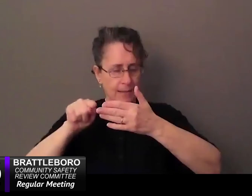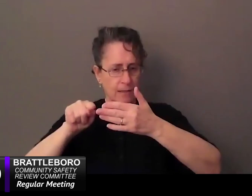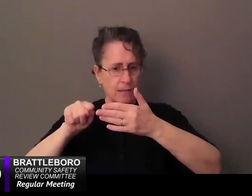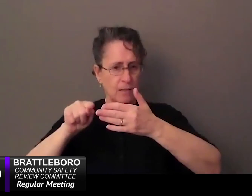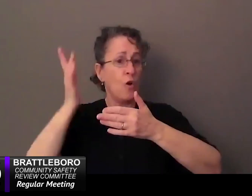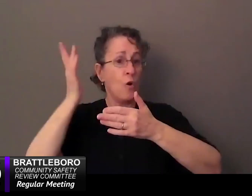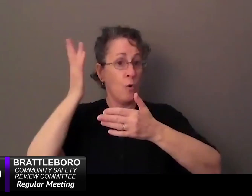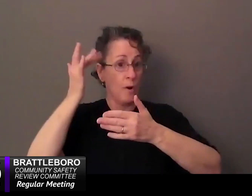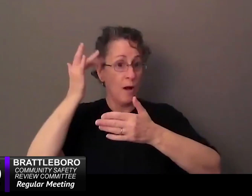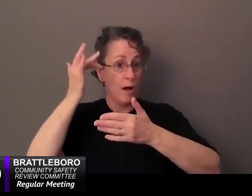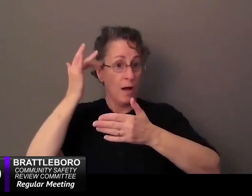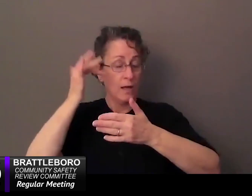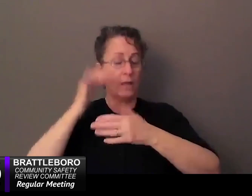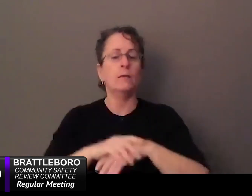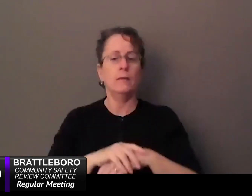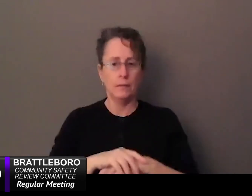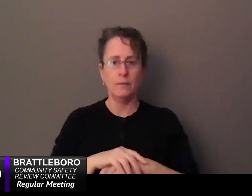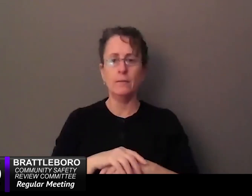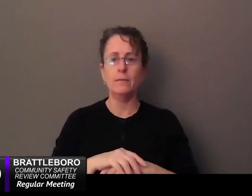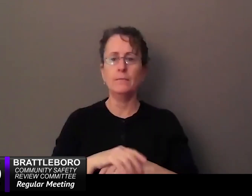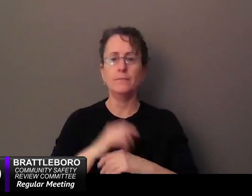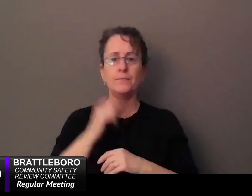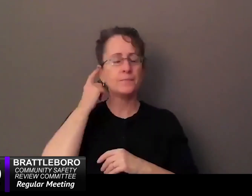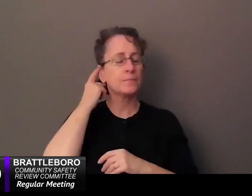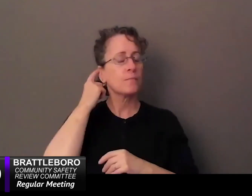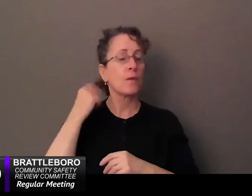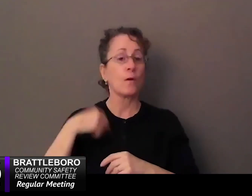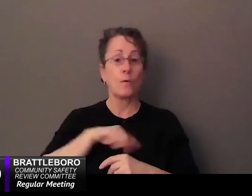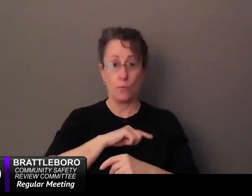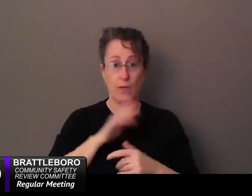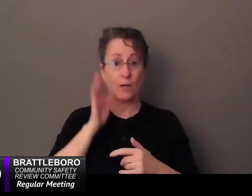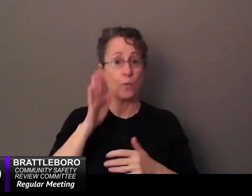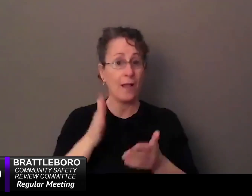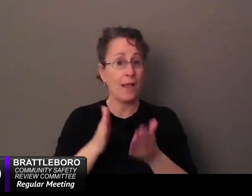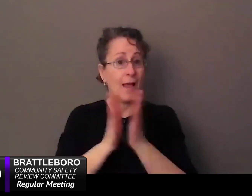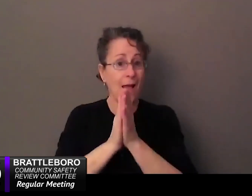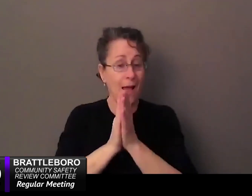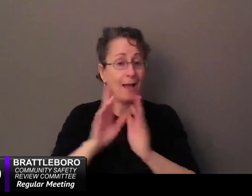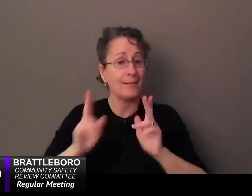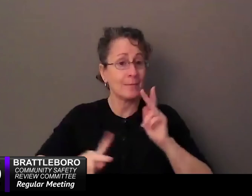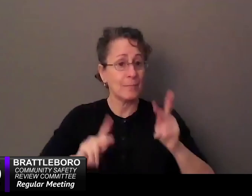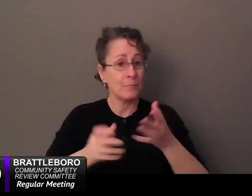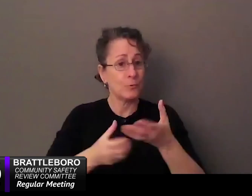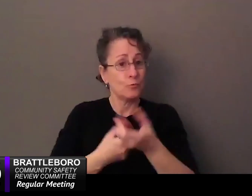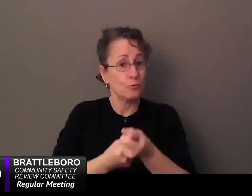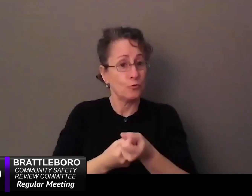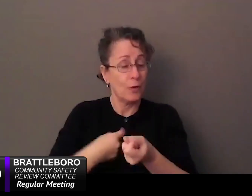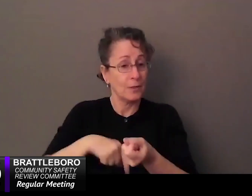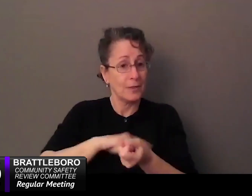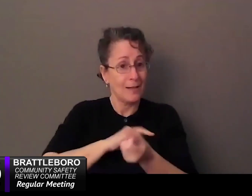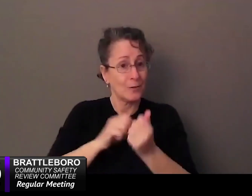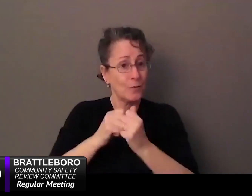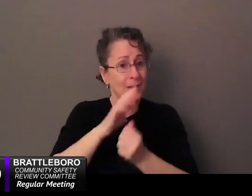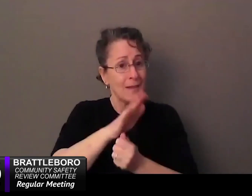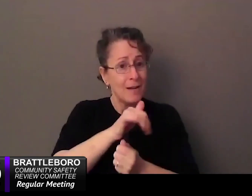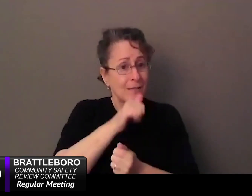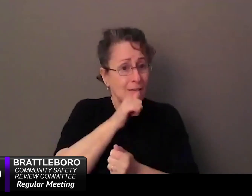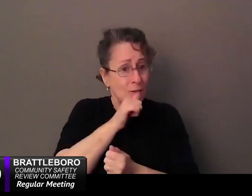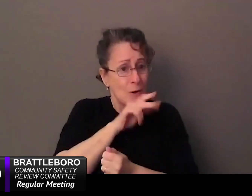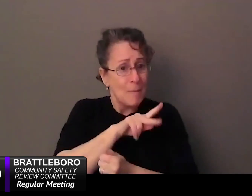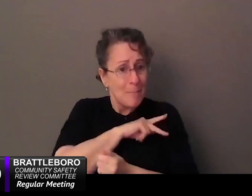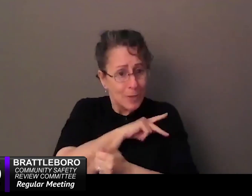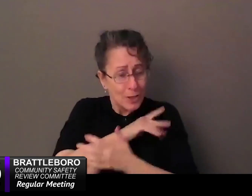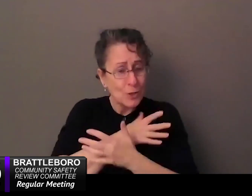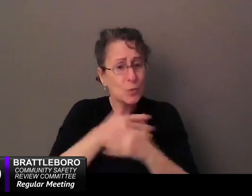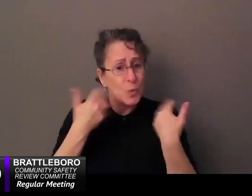is because when we're asking the public to trust us with this information, I feel that we have to be